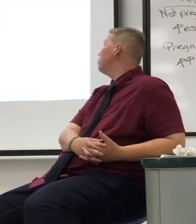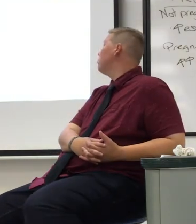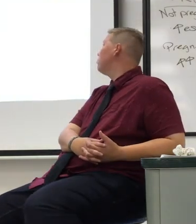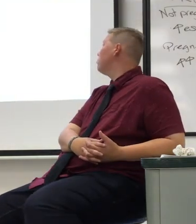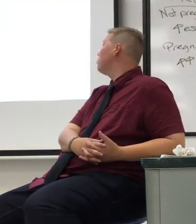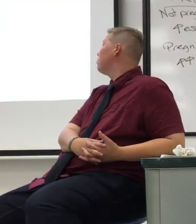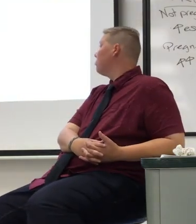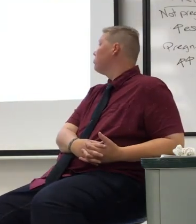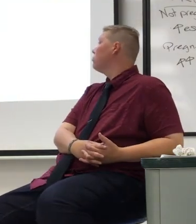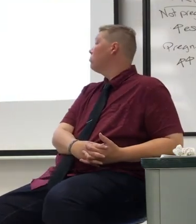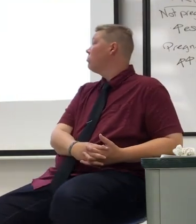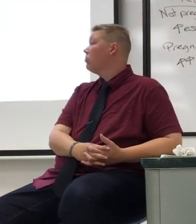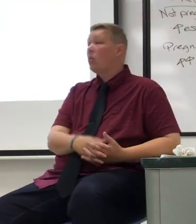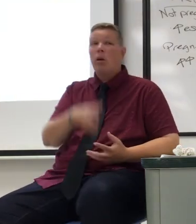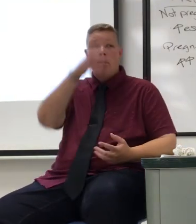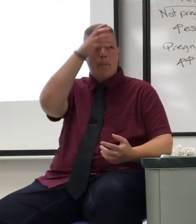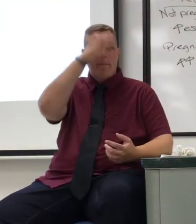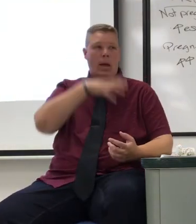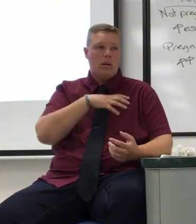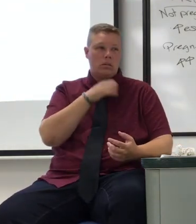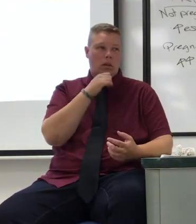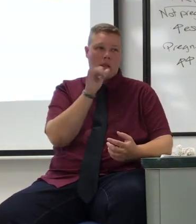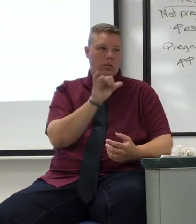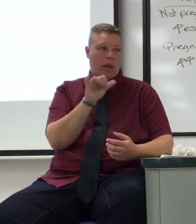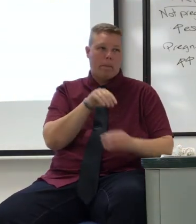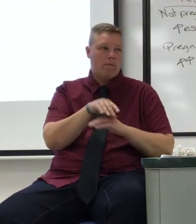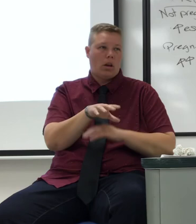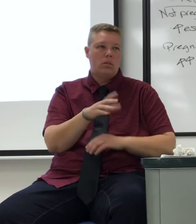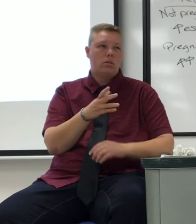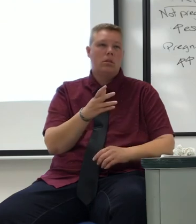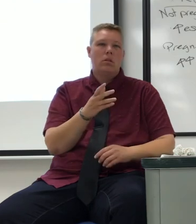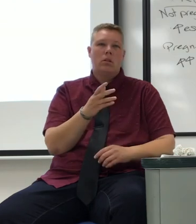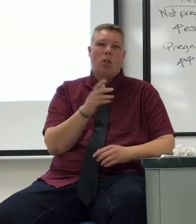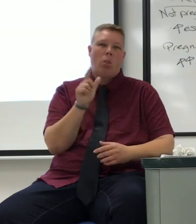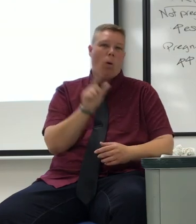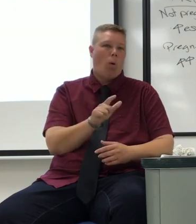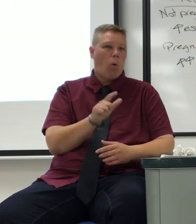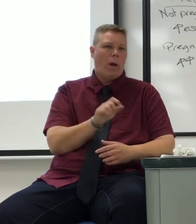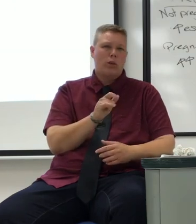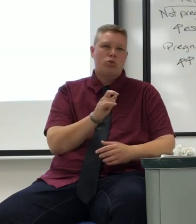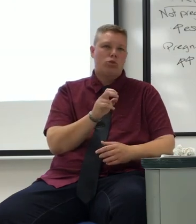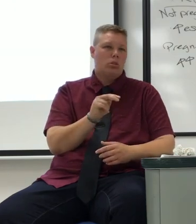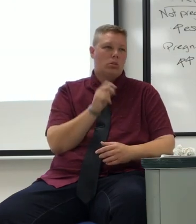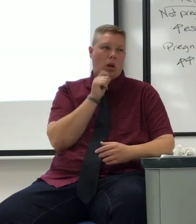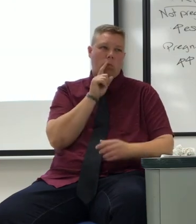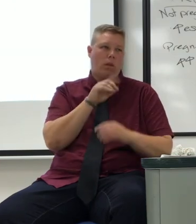Okay, so again, men, not talking about it, is very low estrogen is no effect.